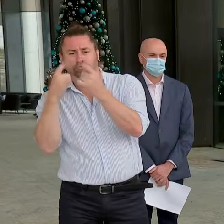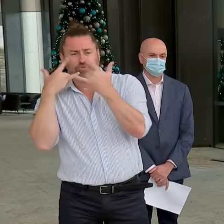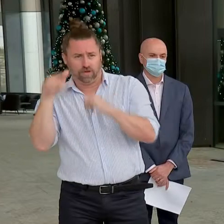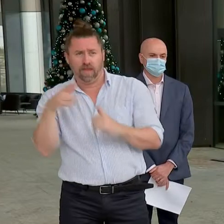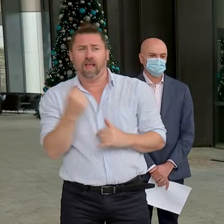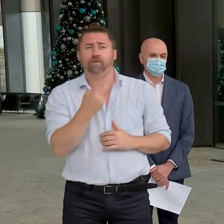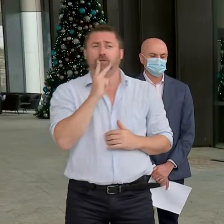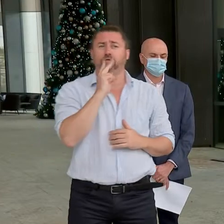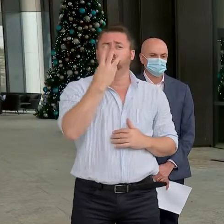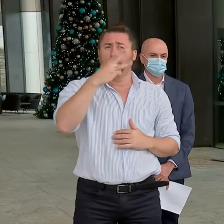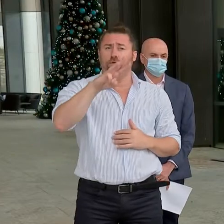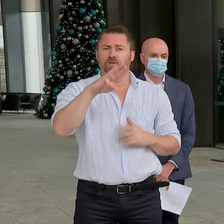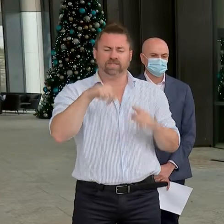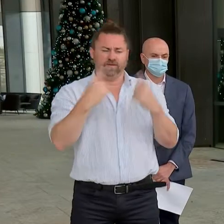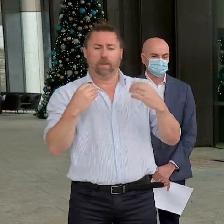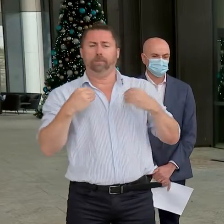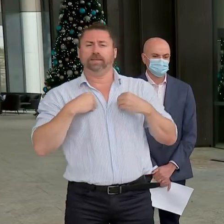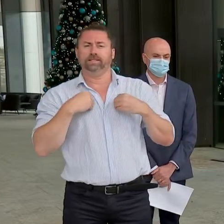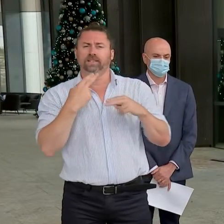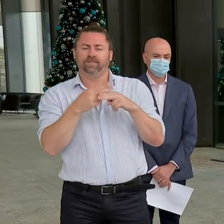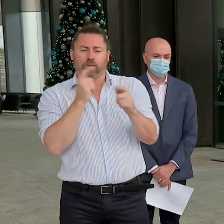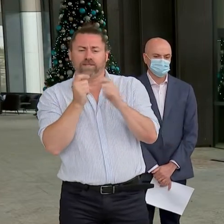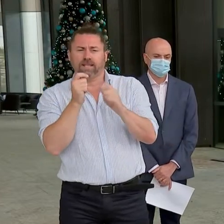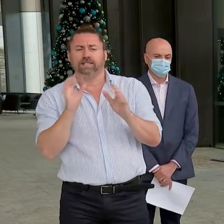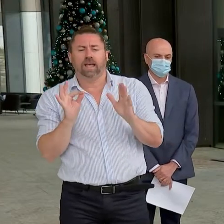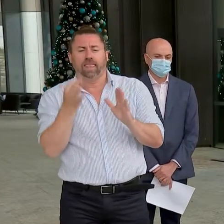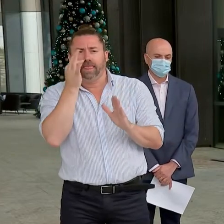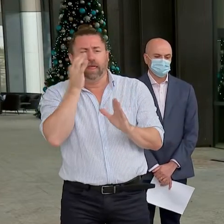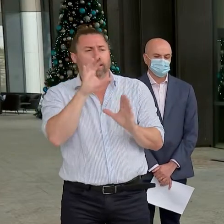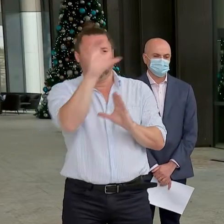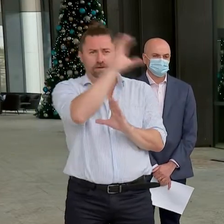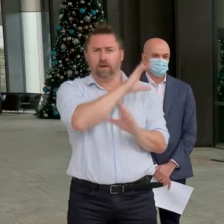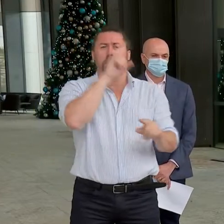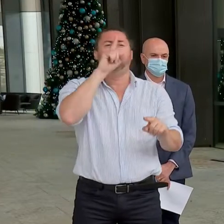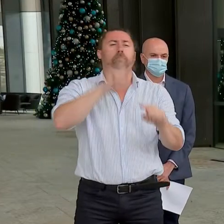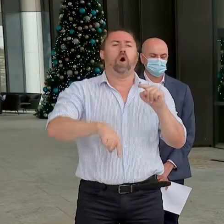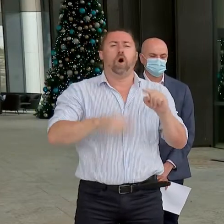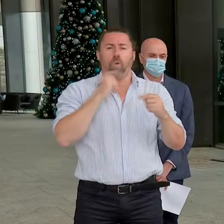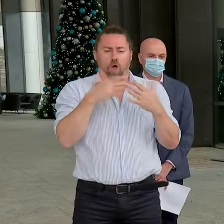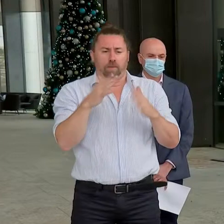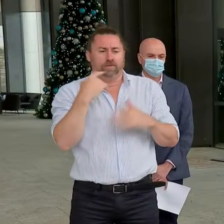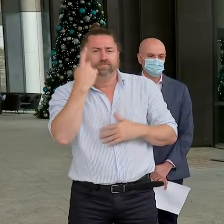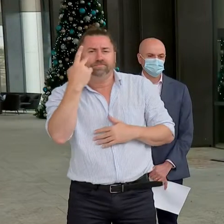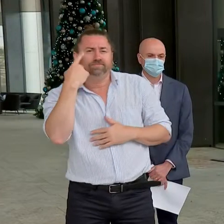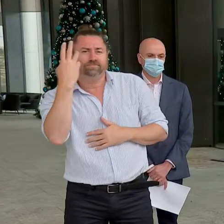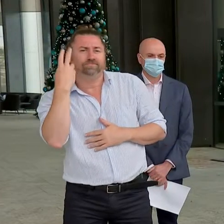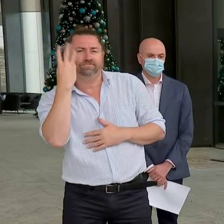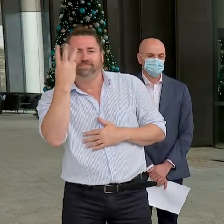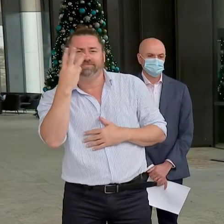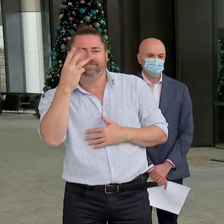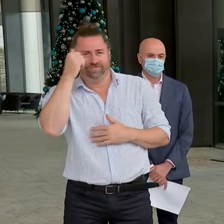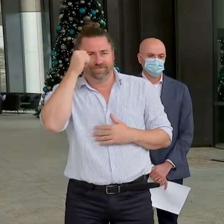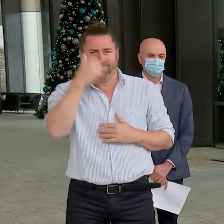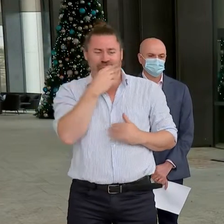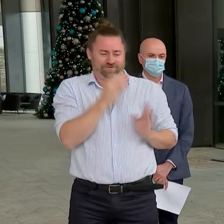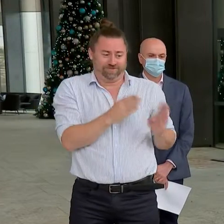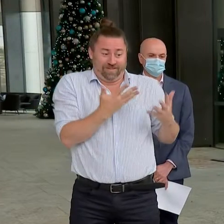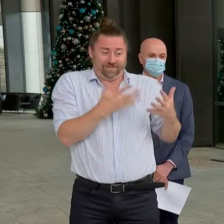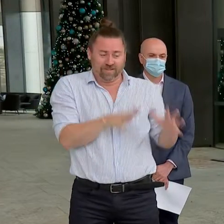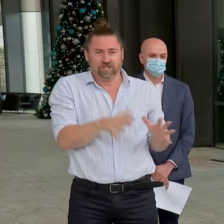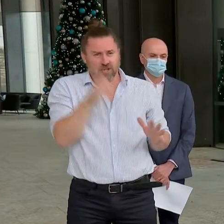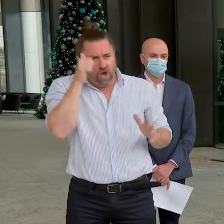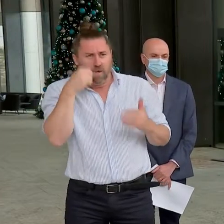sites across Queensland. Many of them will be reopening in coming days as well. So we know over the next few days we'll see